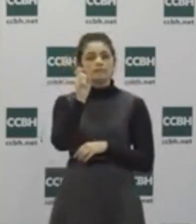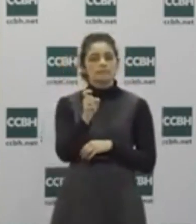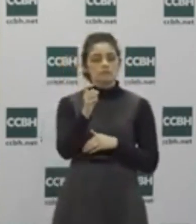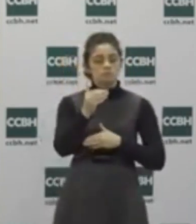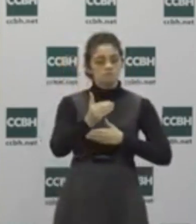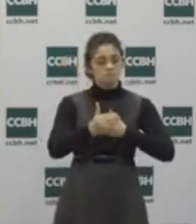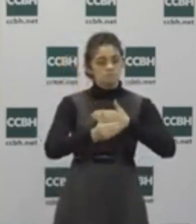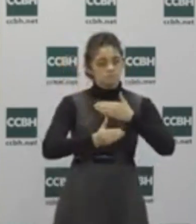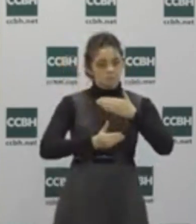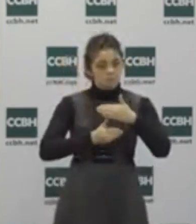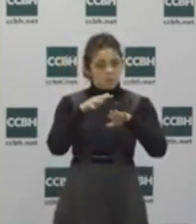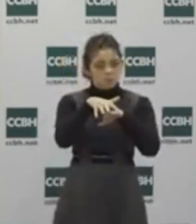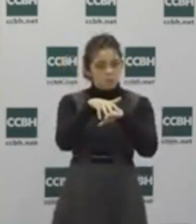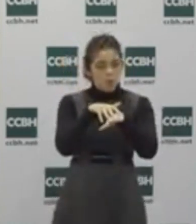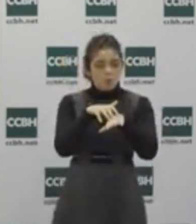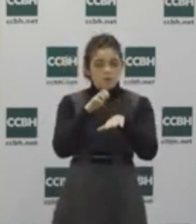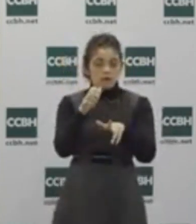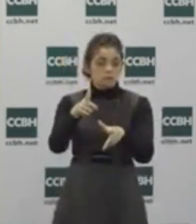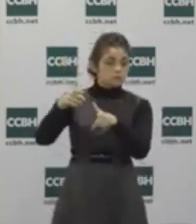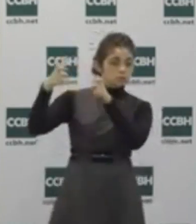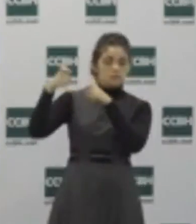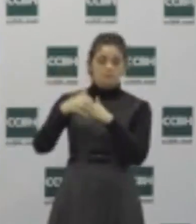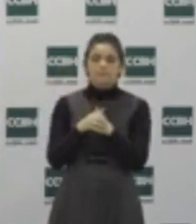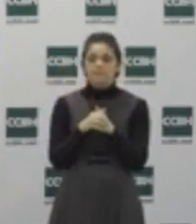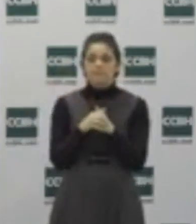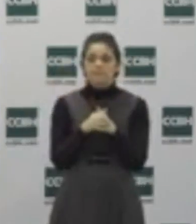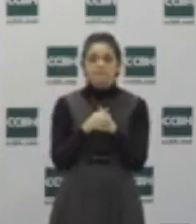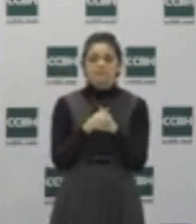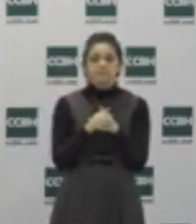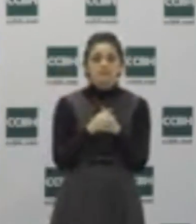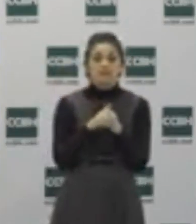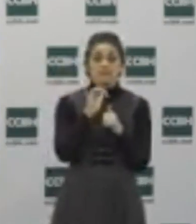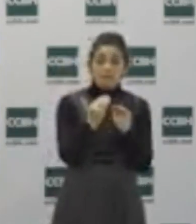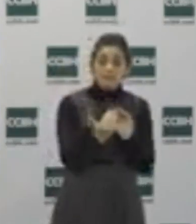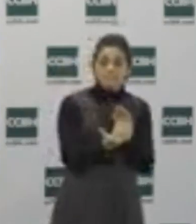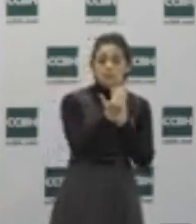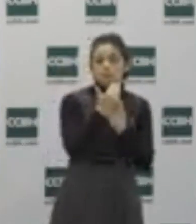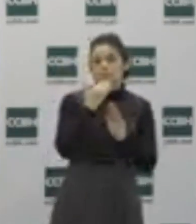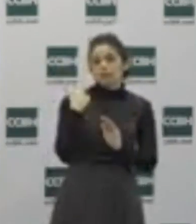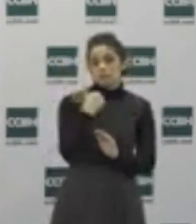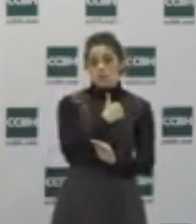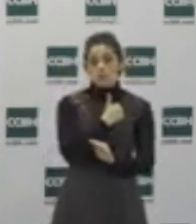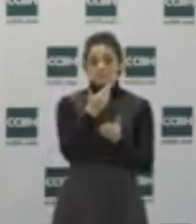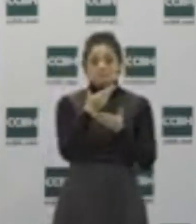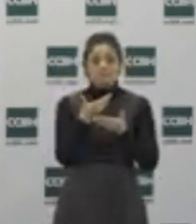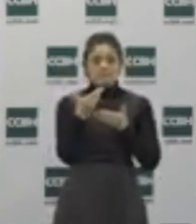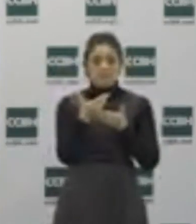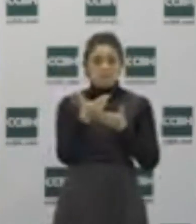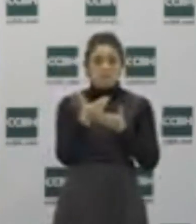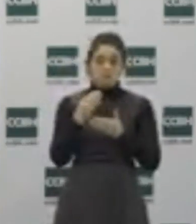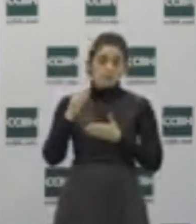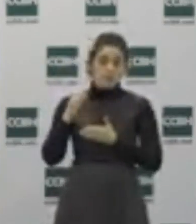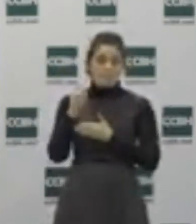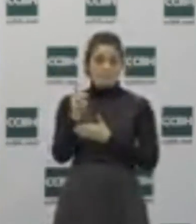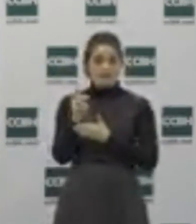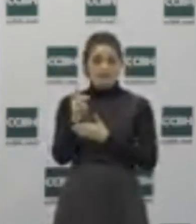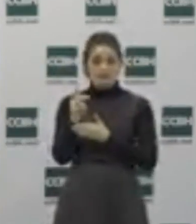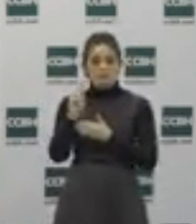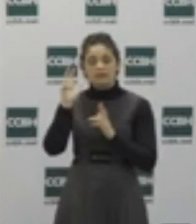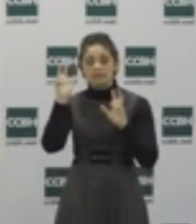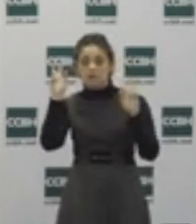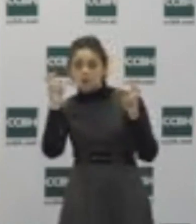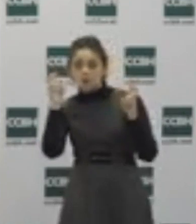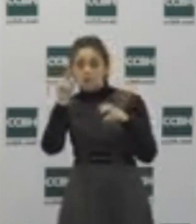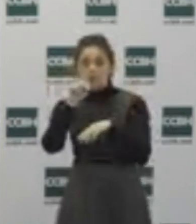slowly in the coming weeks and months. So this approach is our best path forward in guiding toward a return to some sense of